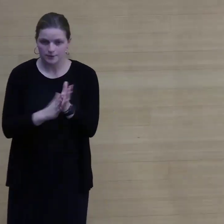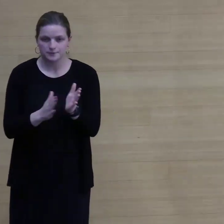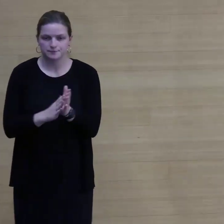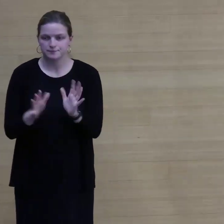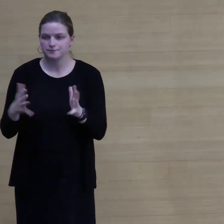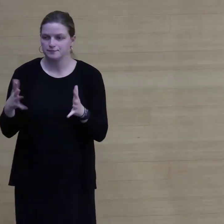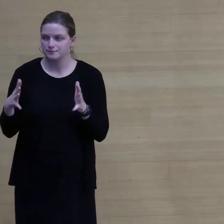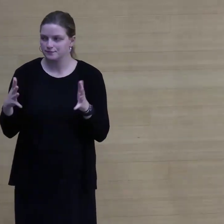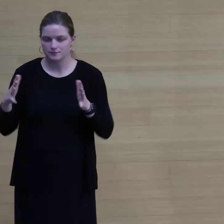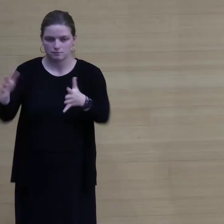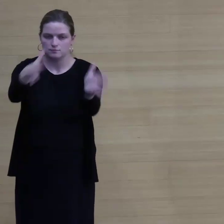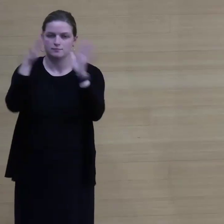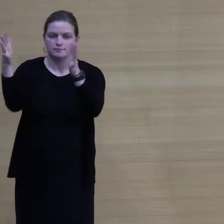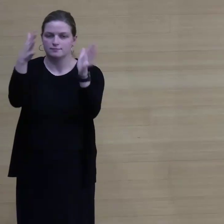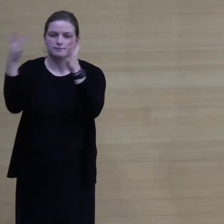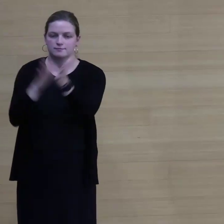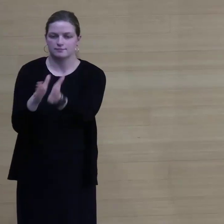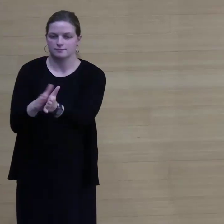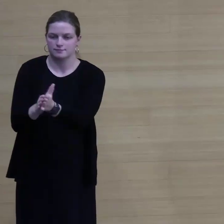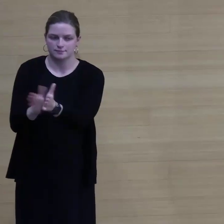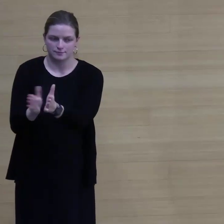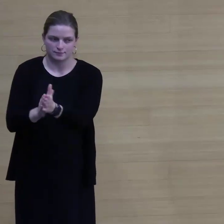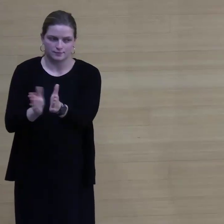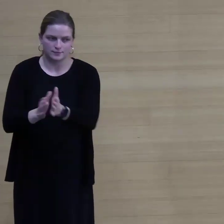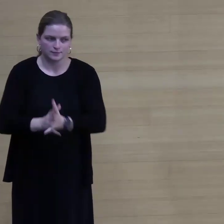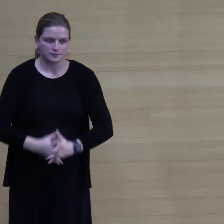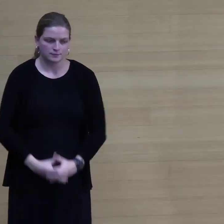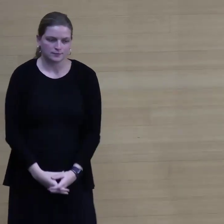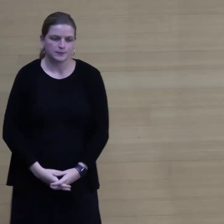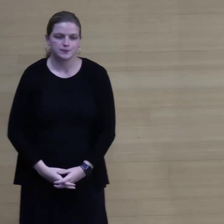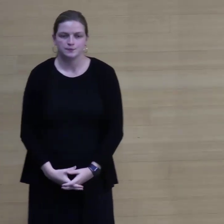Give you another round of applause. Thank you.